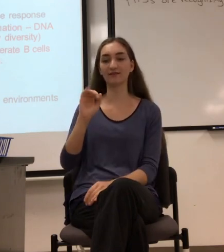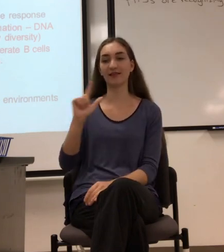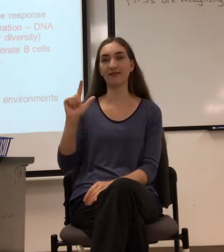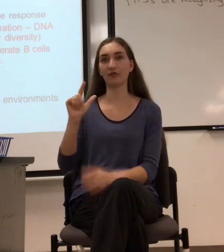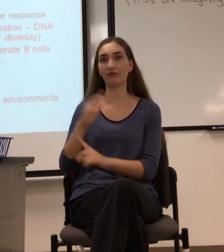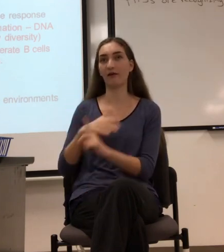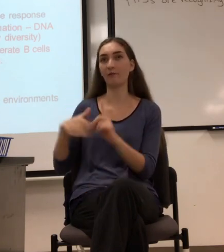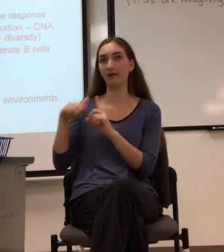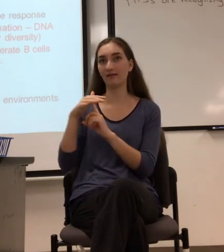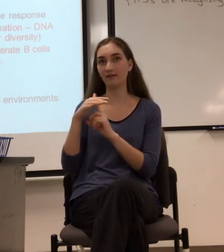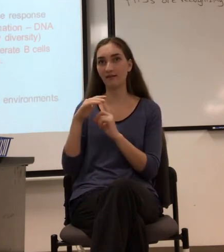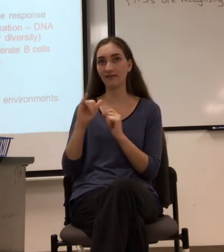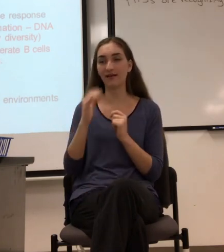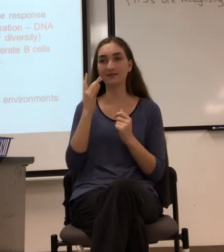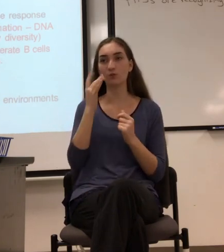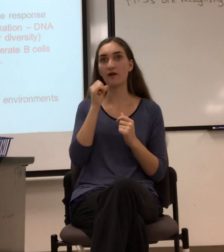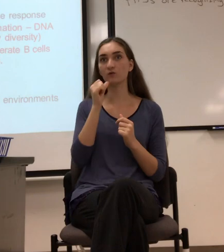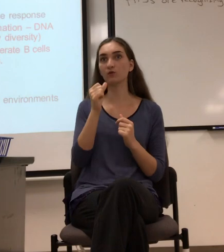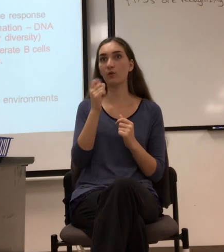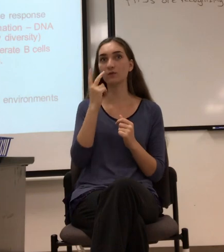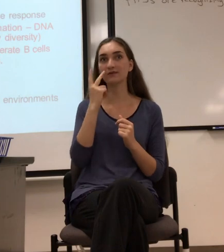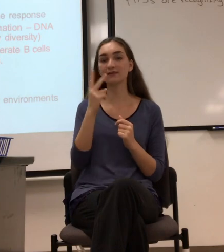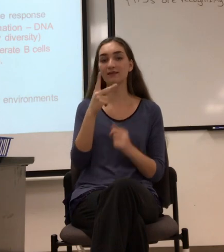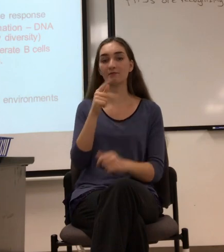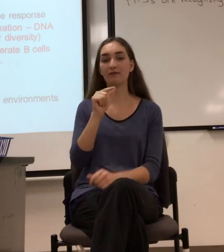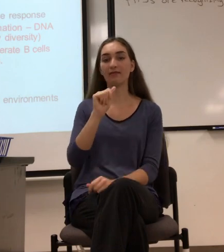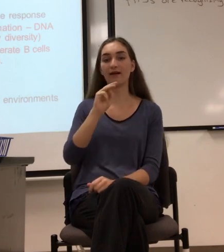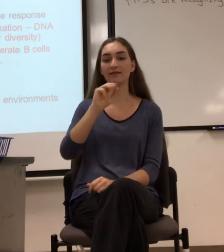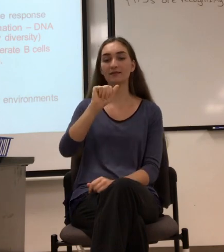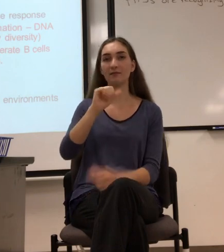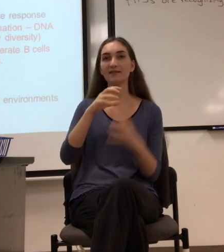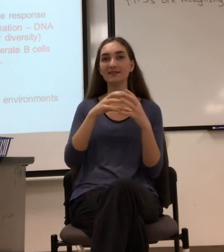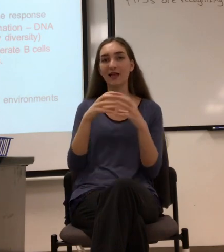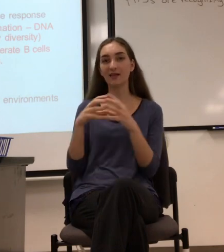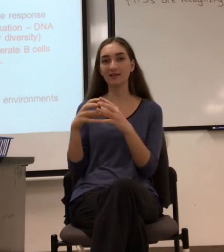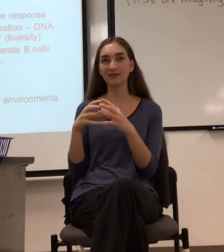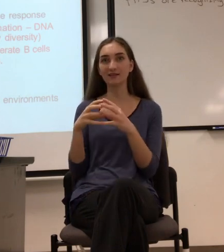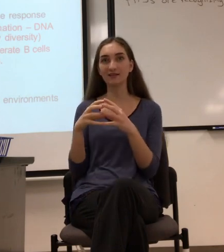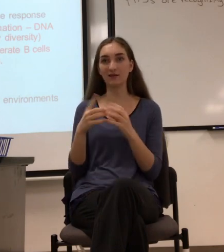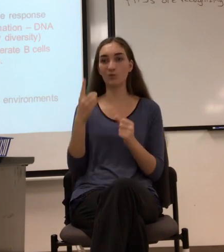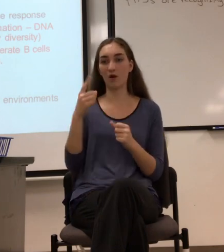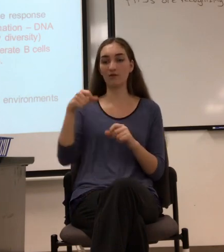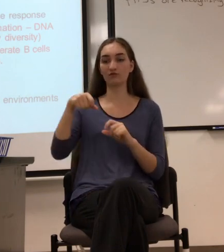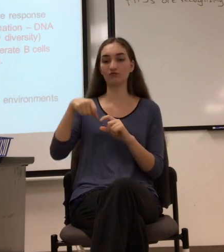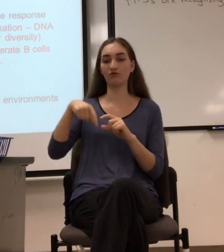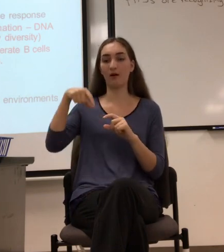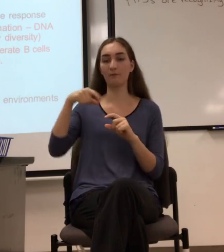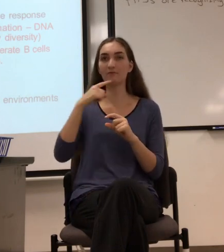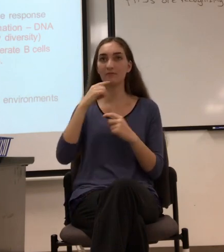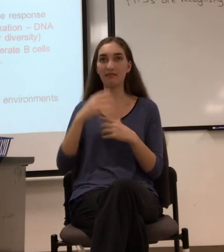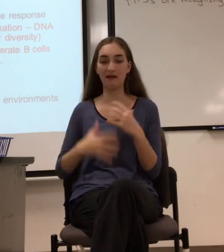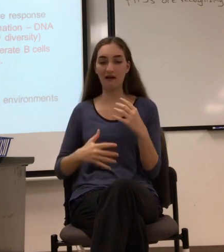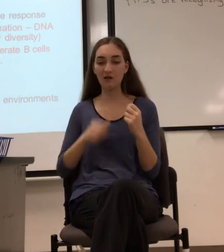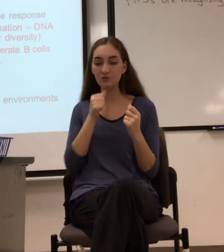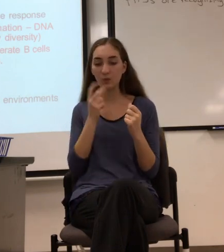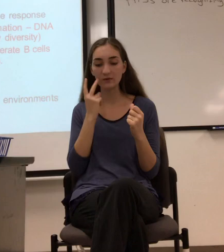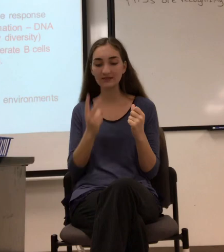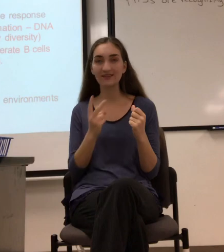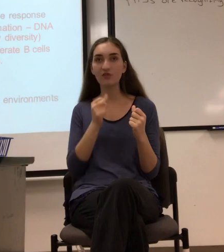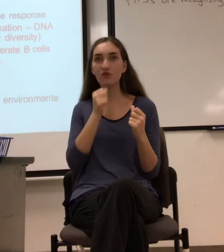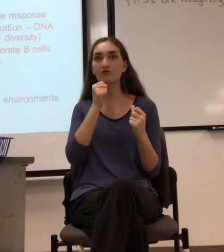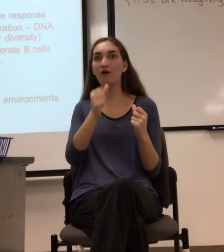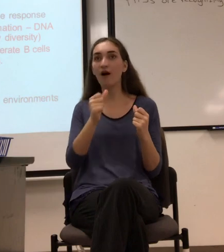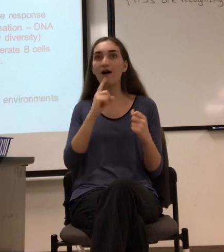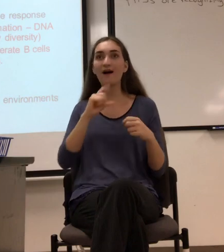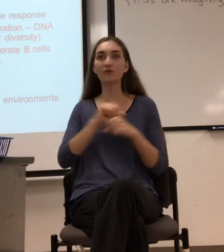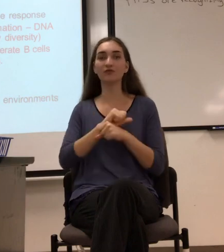that's usually why you don't see plasma cells in a drop of blood. They don't usually are in the circulation. They kind